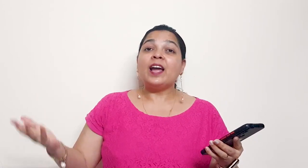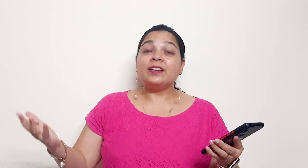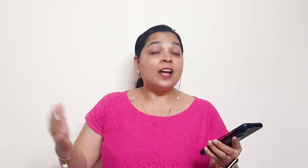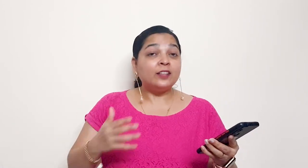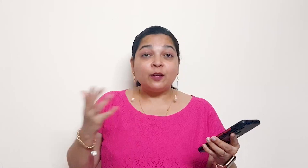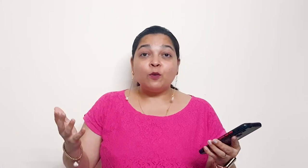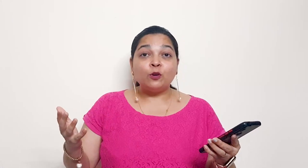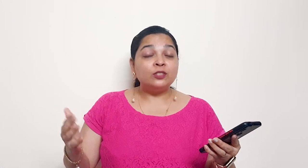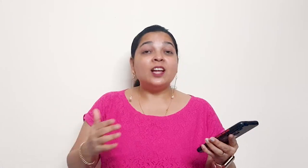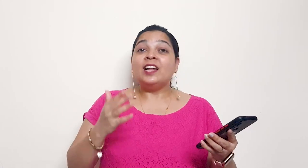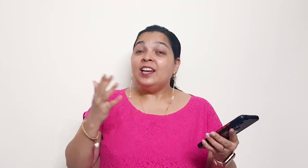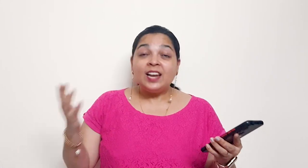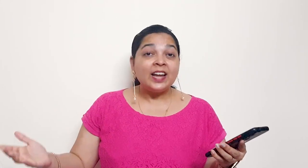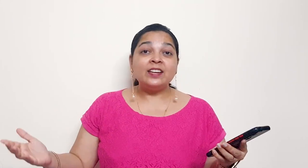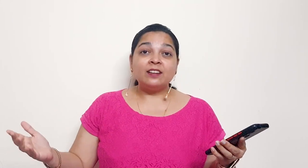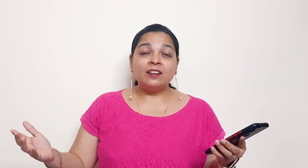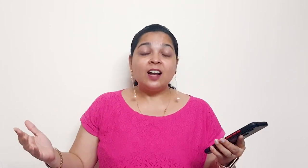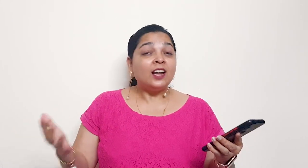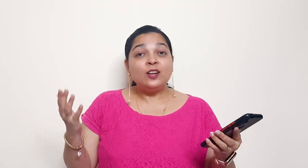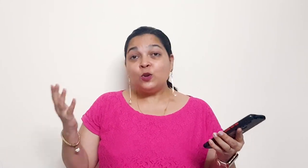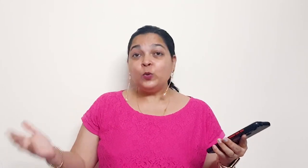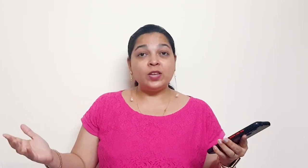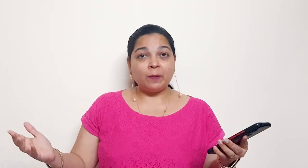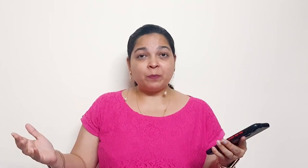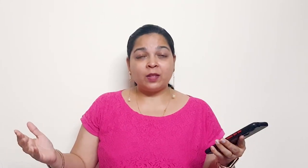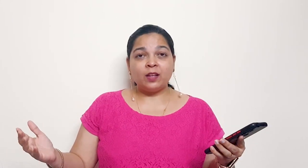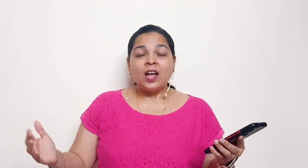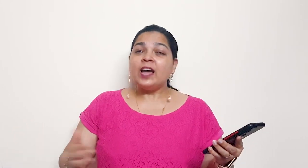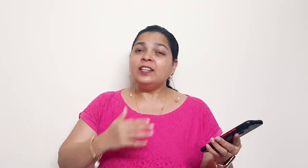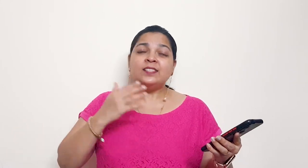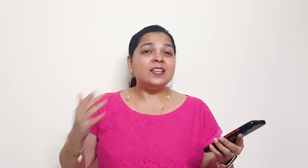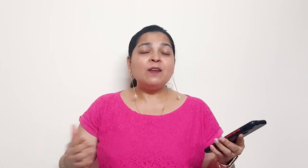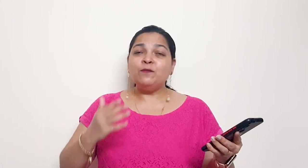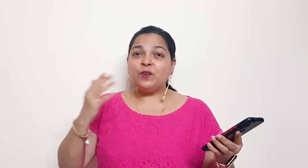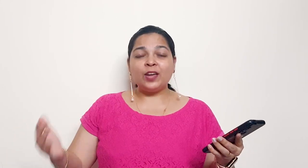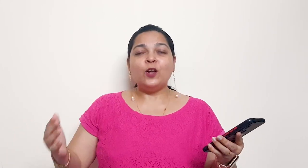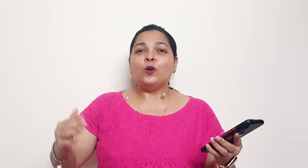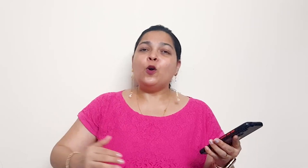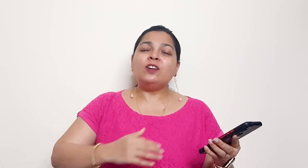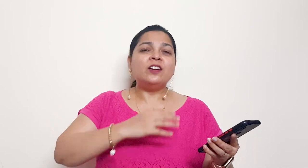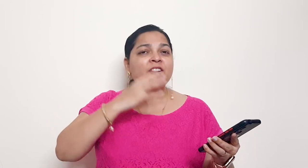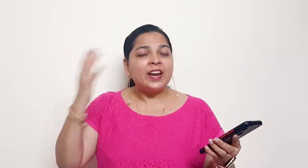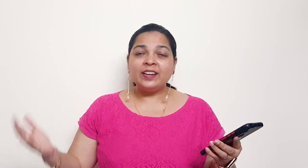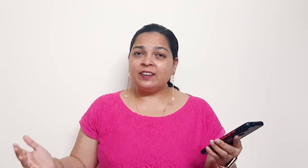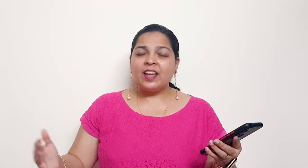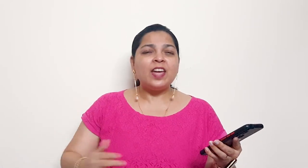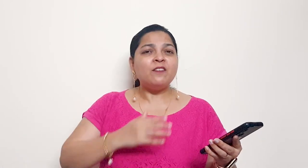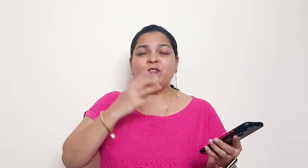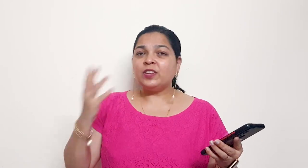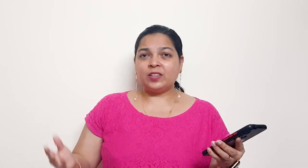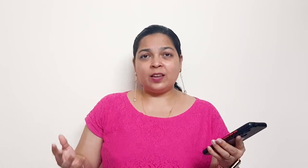there be light," and there was light. Hallelujah. And in the same way, God